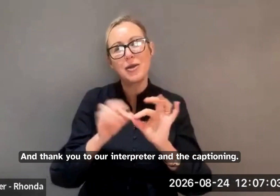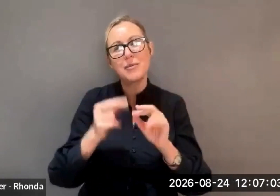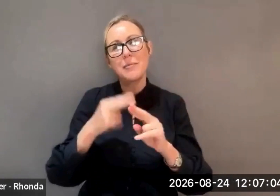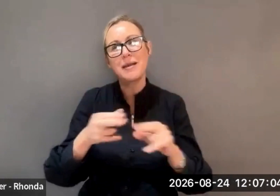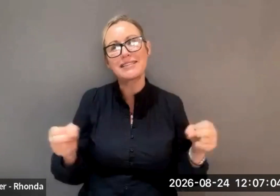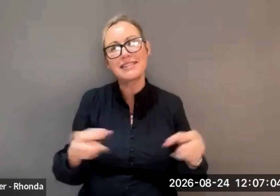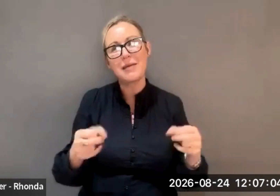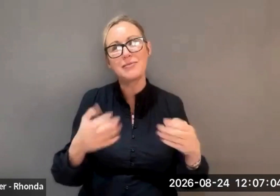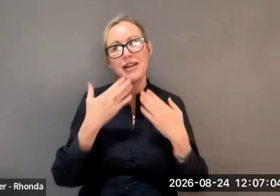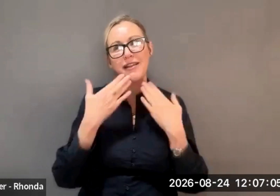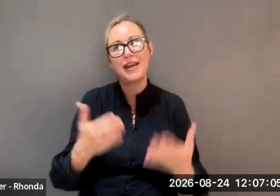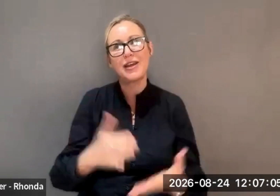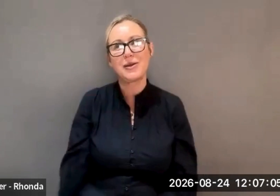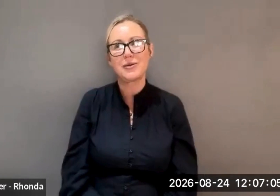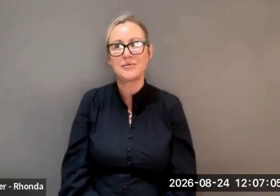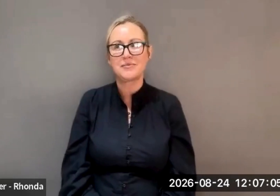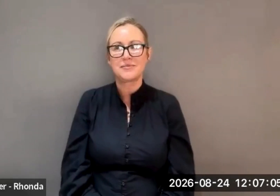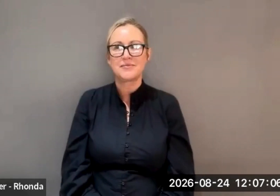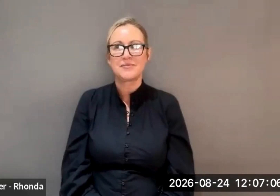captioning.